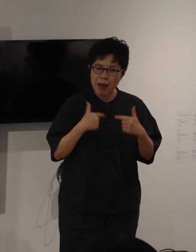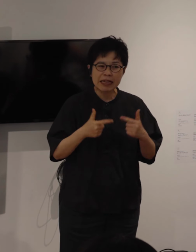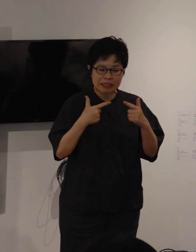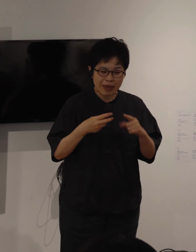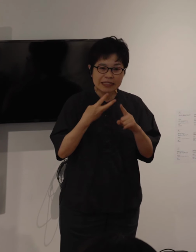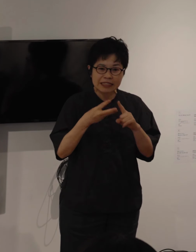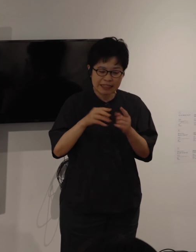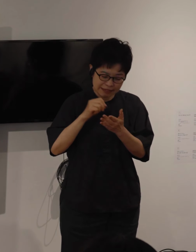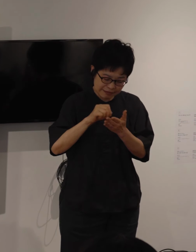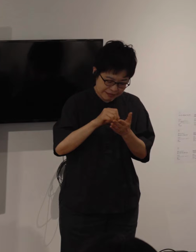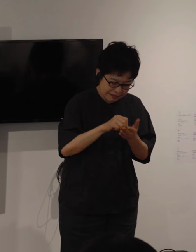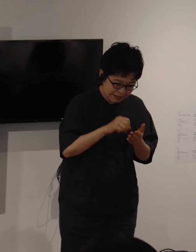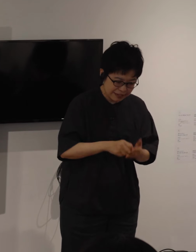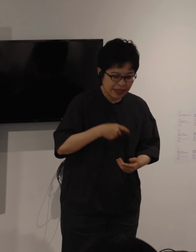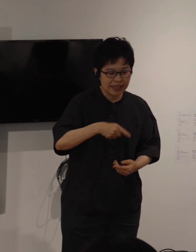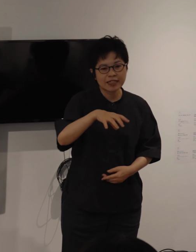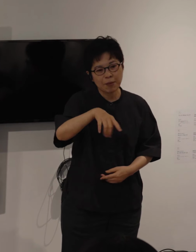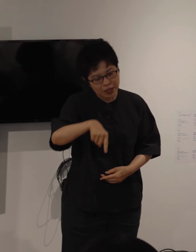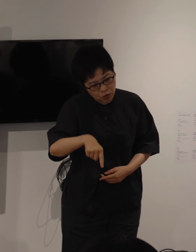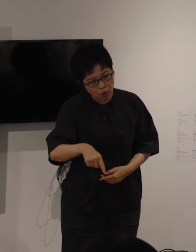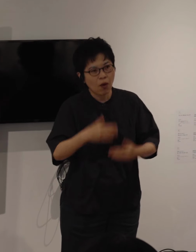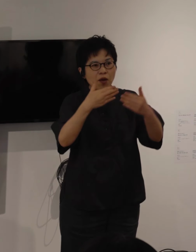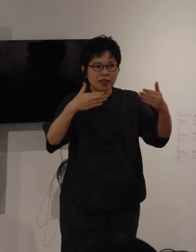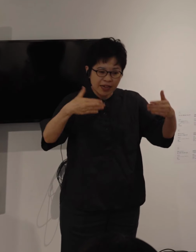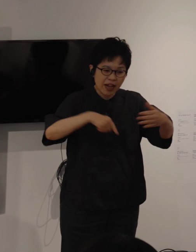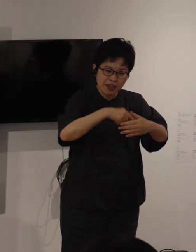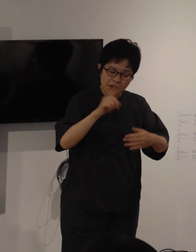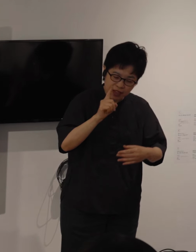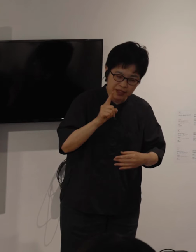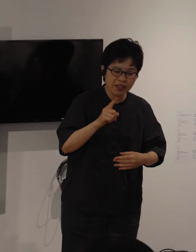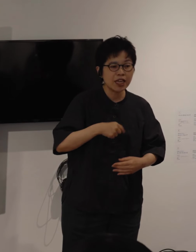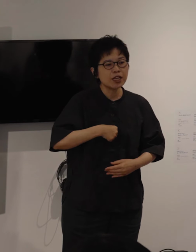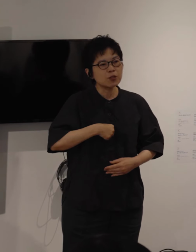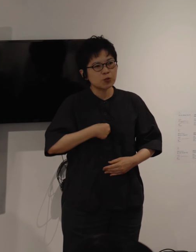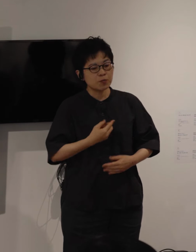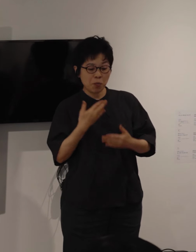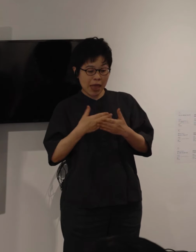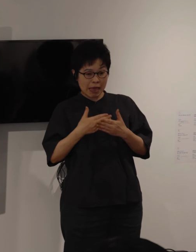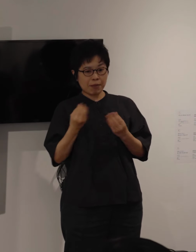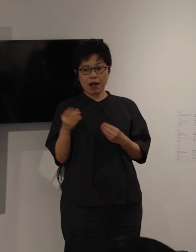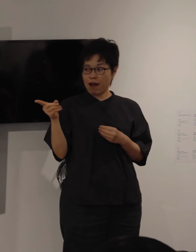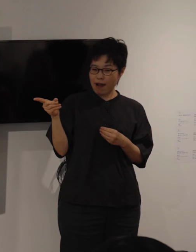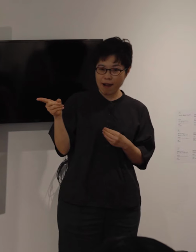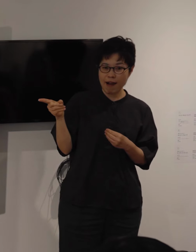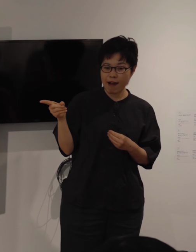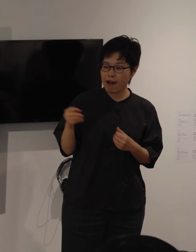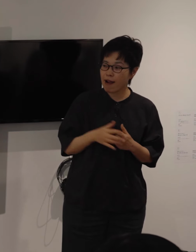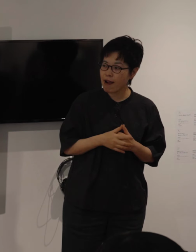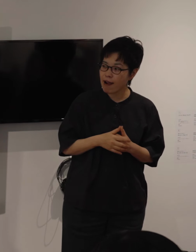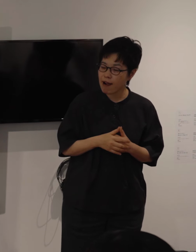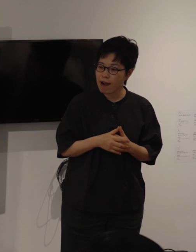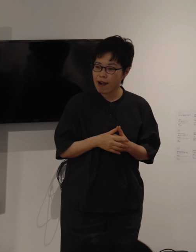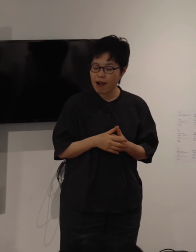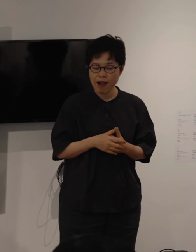he'd been to, exhibitions he'd seen, his own little drawings that he did, sometimes inspired by things that he's